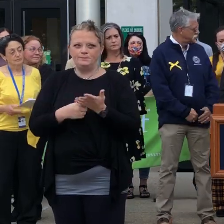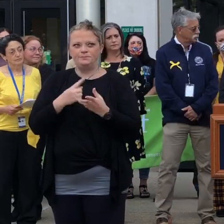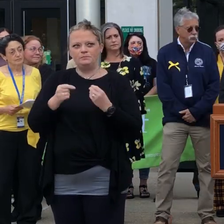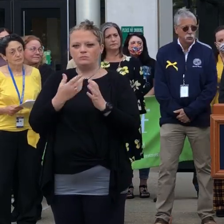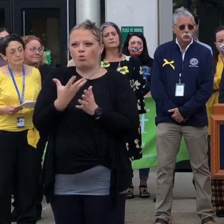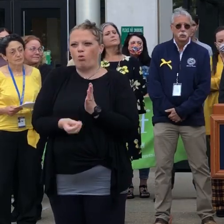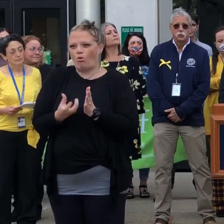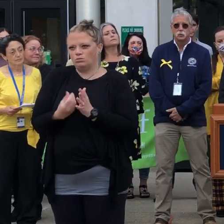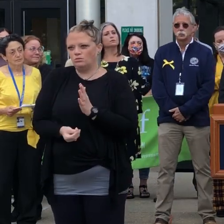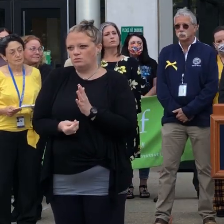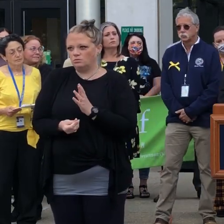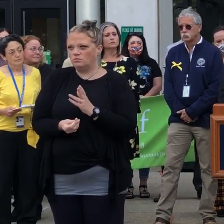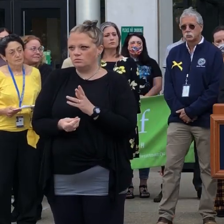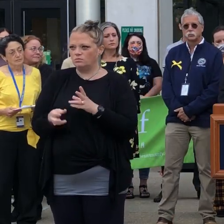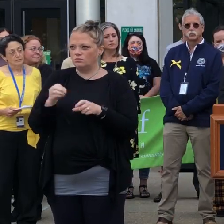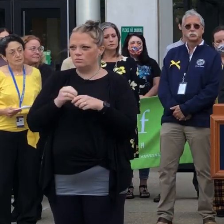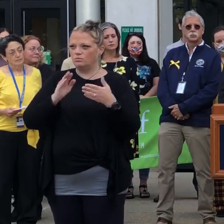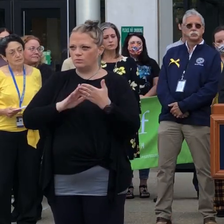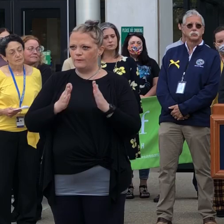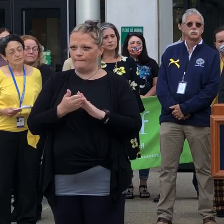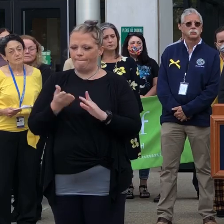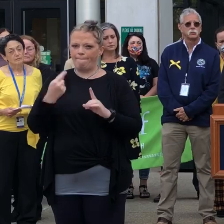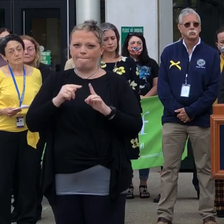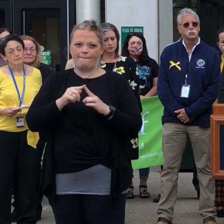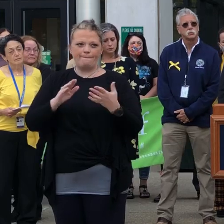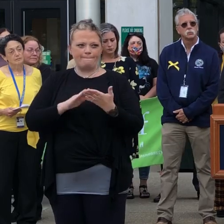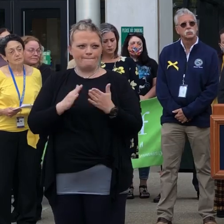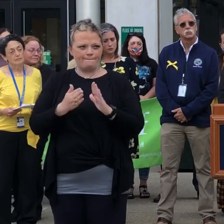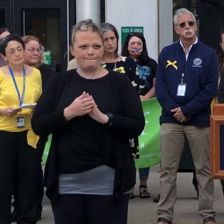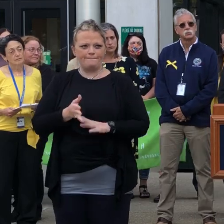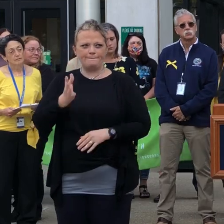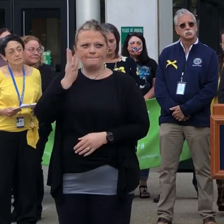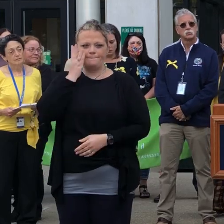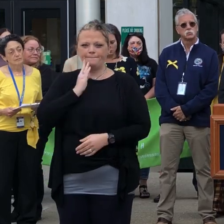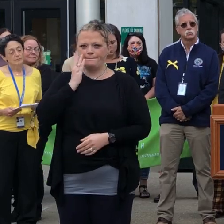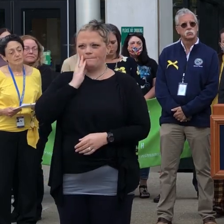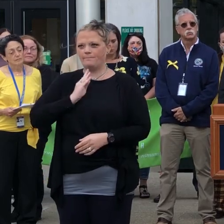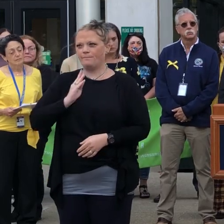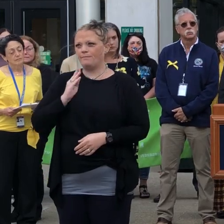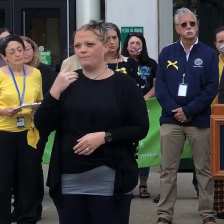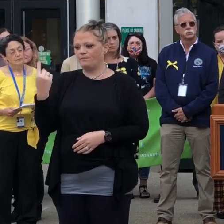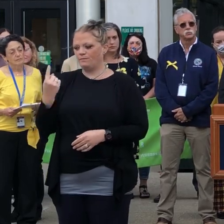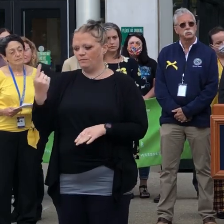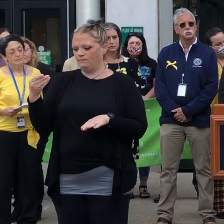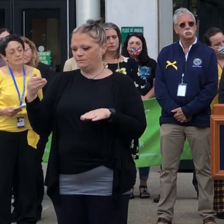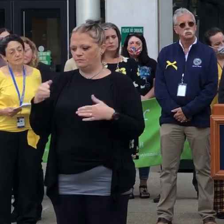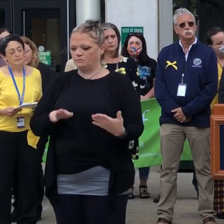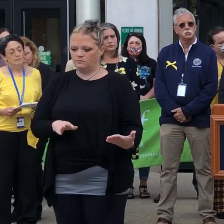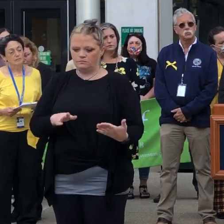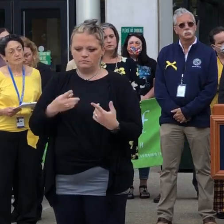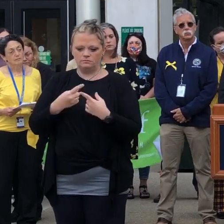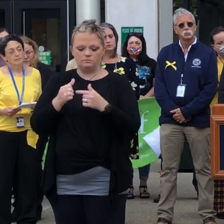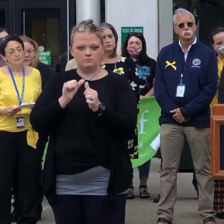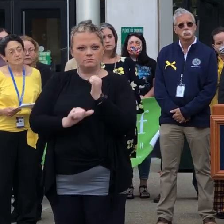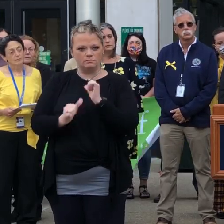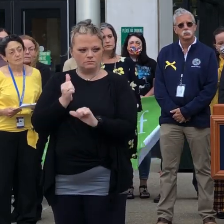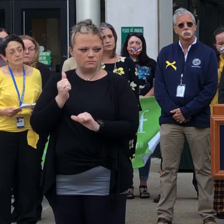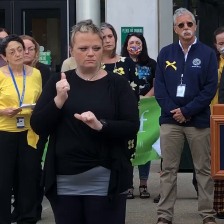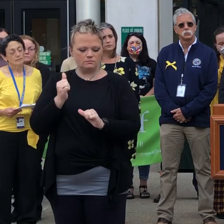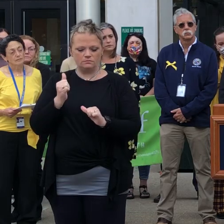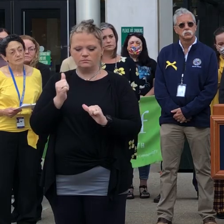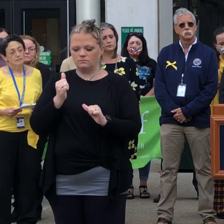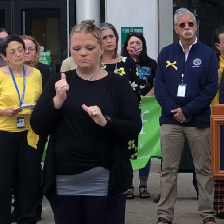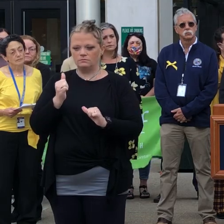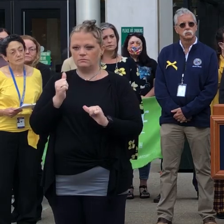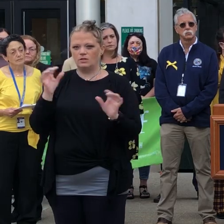in our community. So when our community experiences, when somebody dies from suicide, that's a